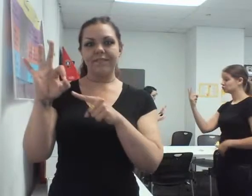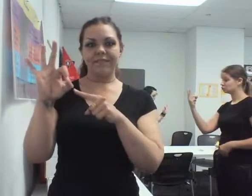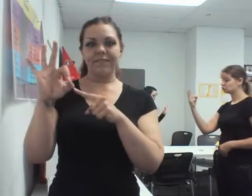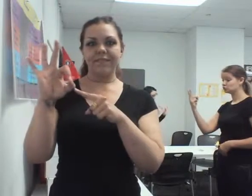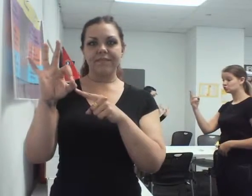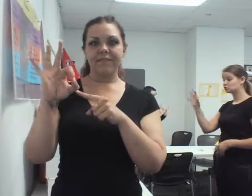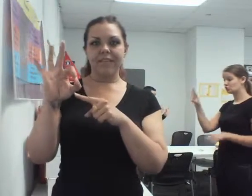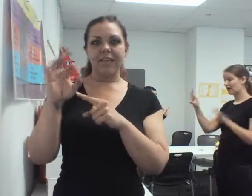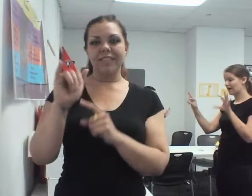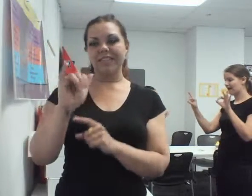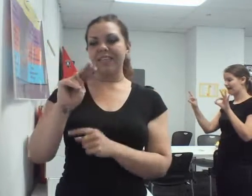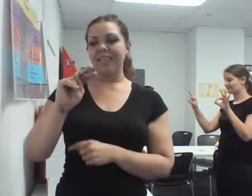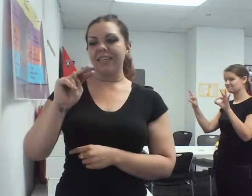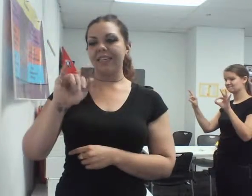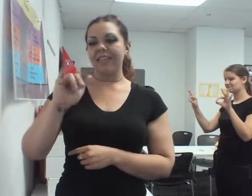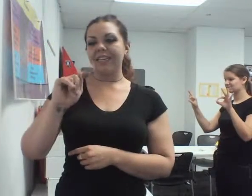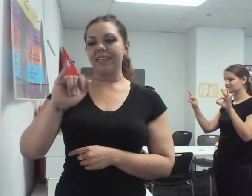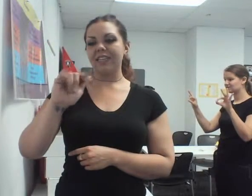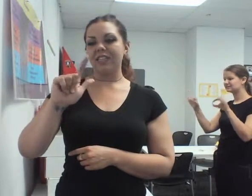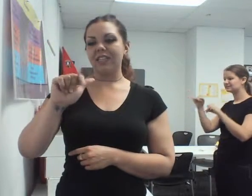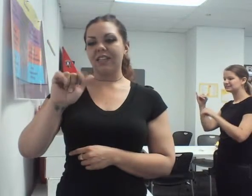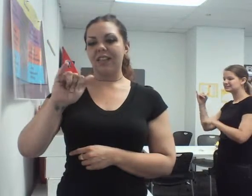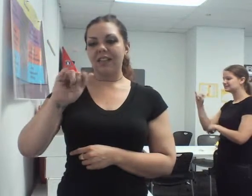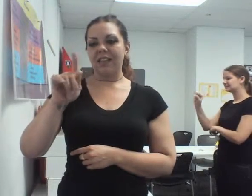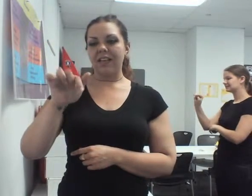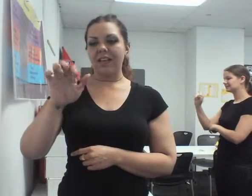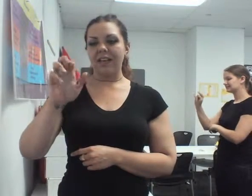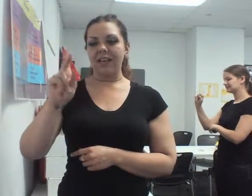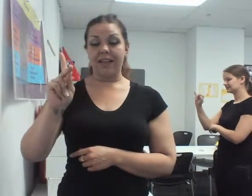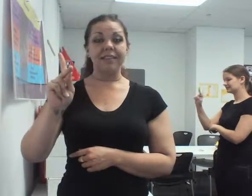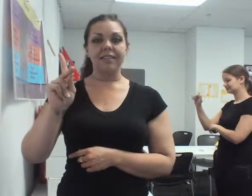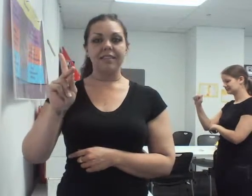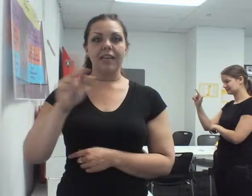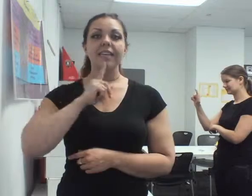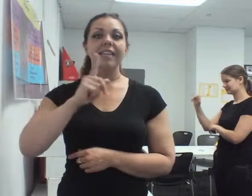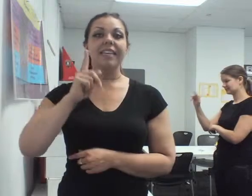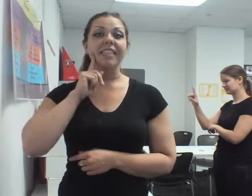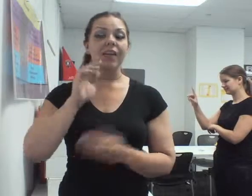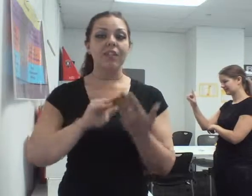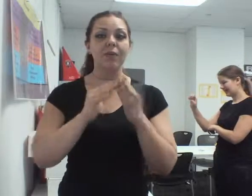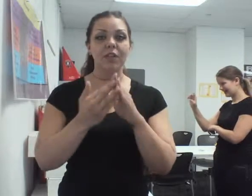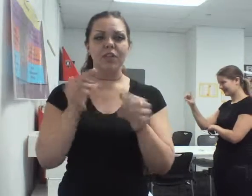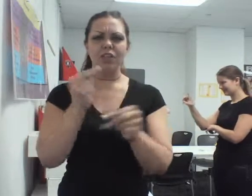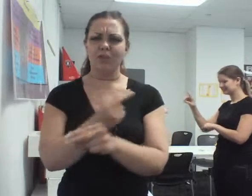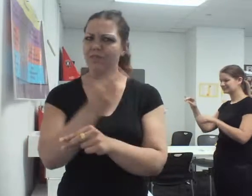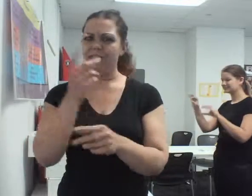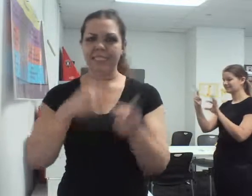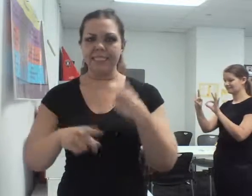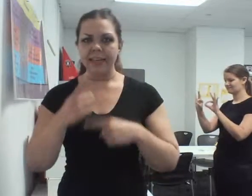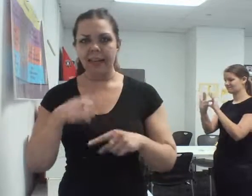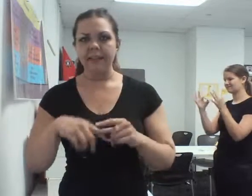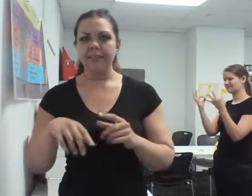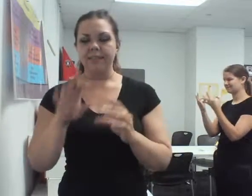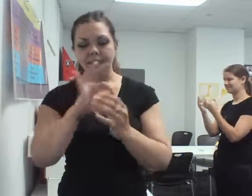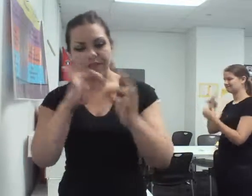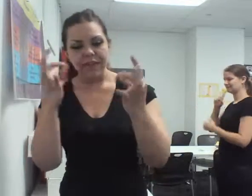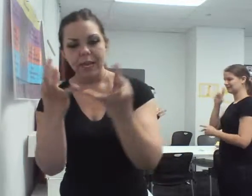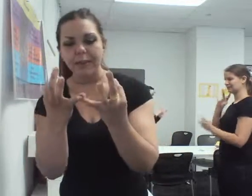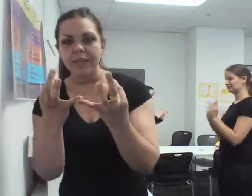sign that is used now by the deaf community all the time. Everybody uses family, the sign in ASL. But when ASL was